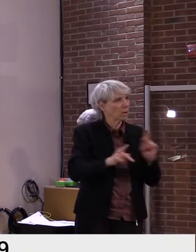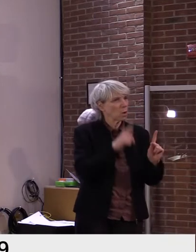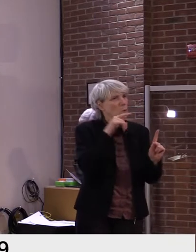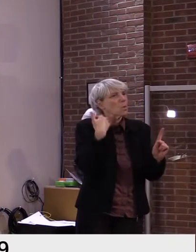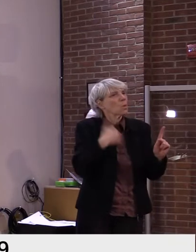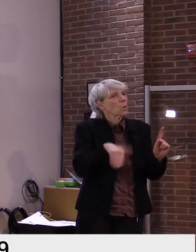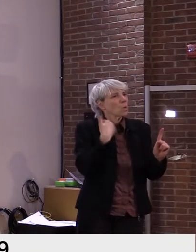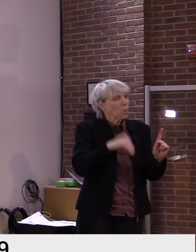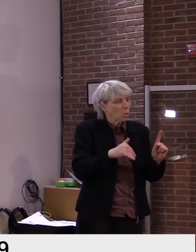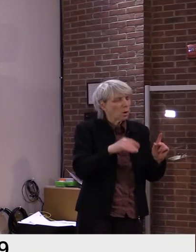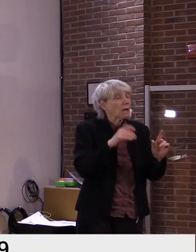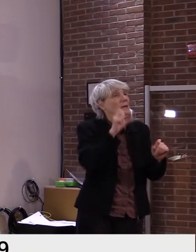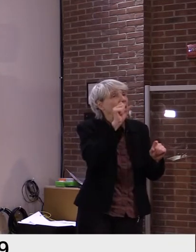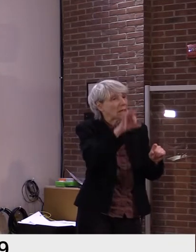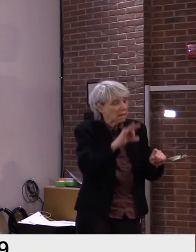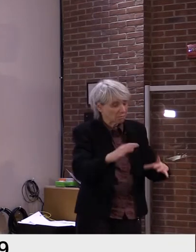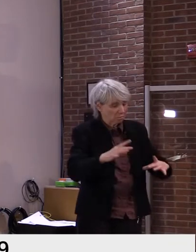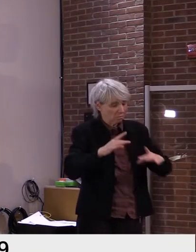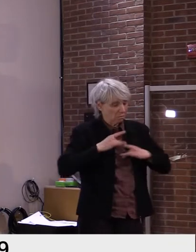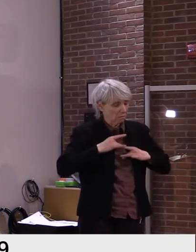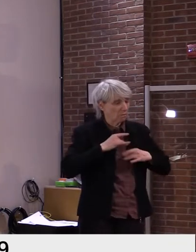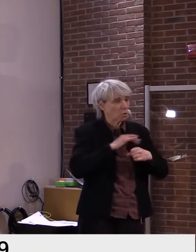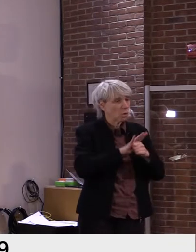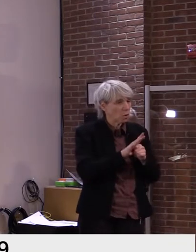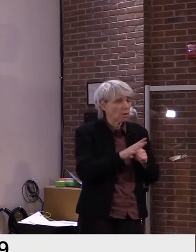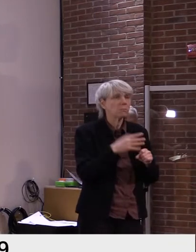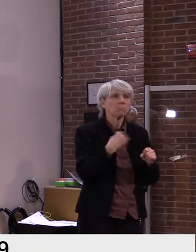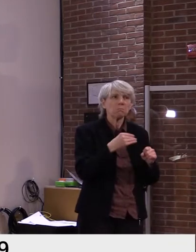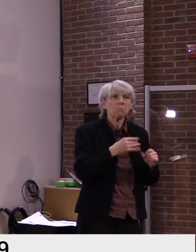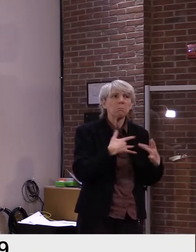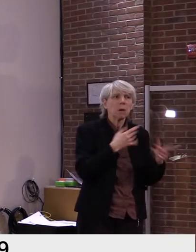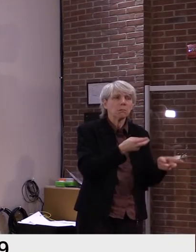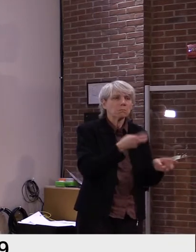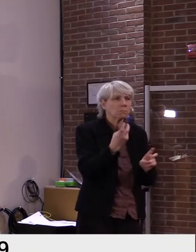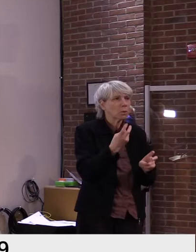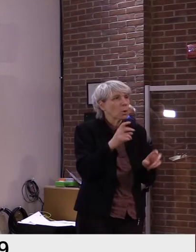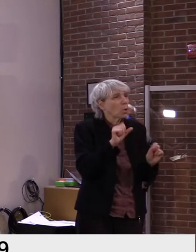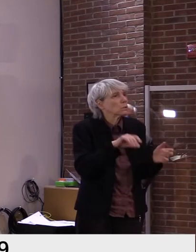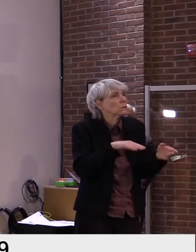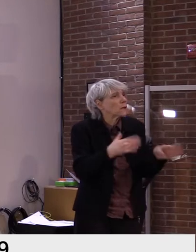at higher risk for severe illness and death from COVID-19.